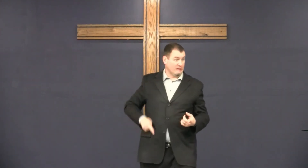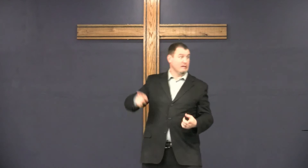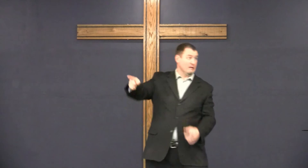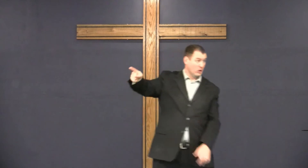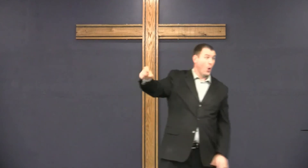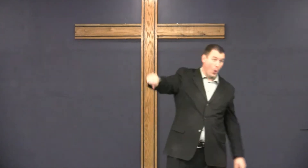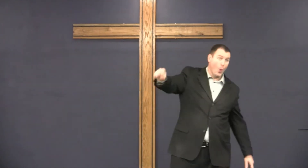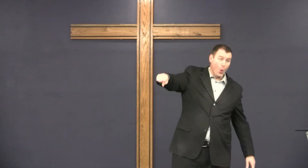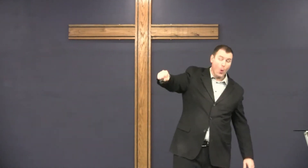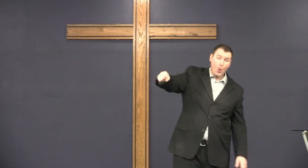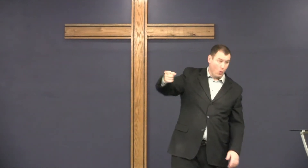king.